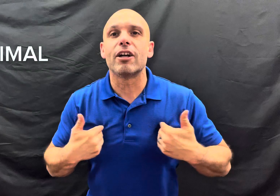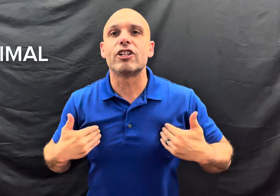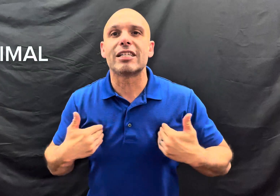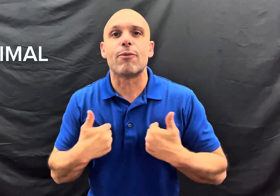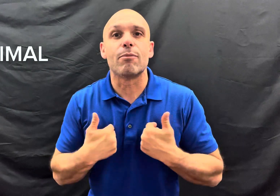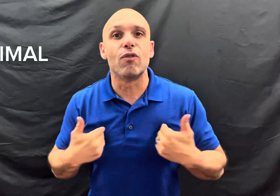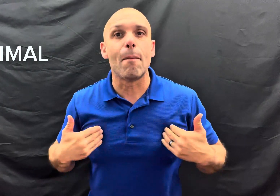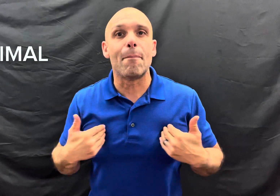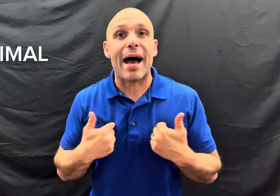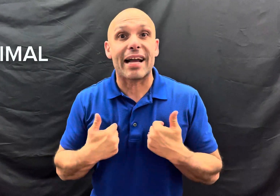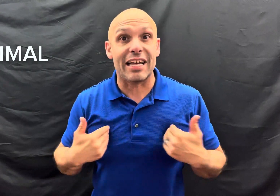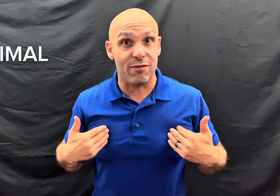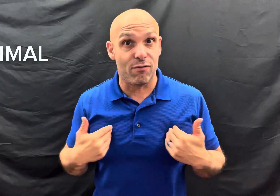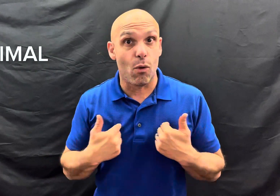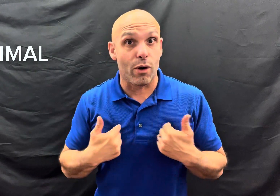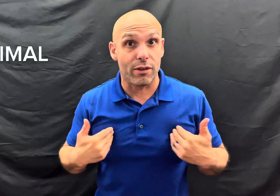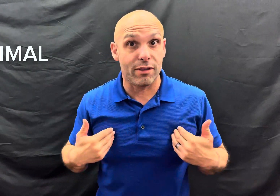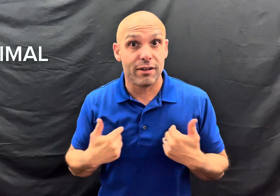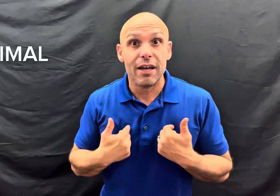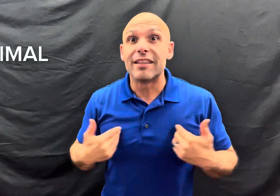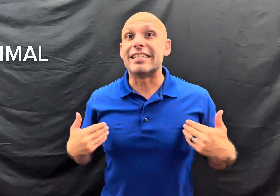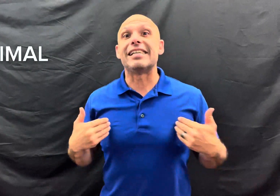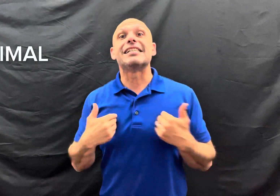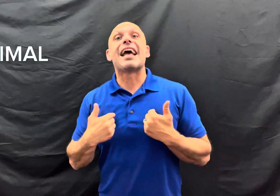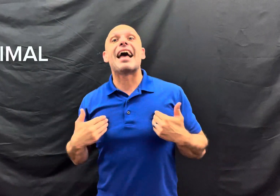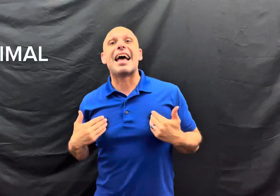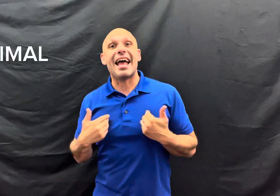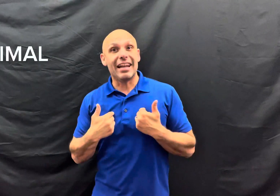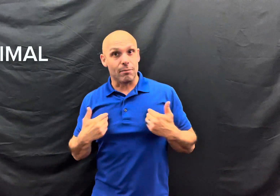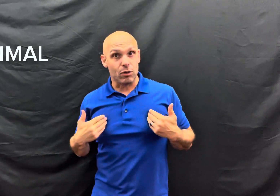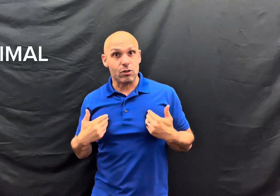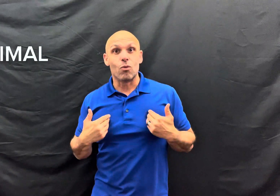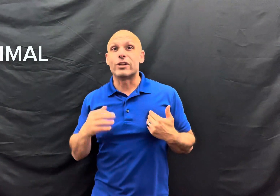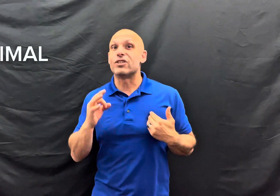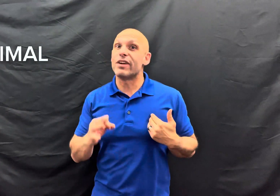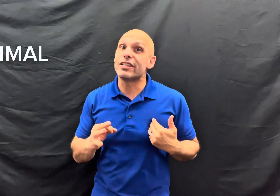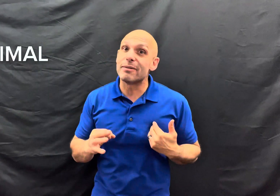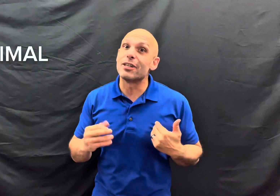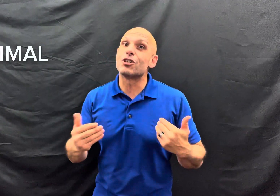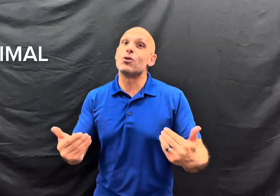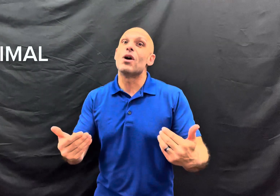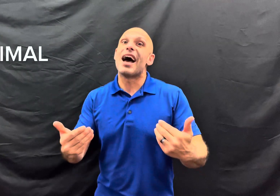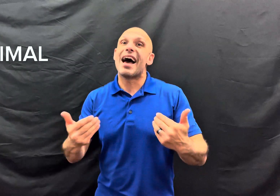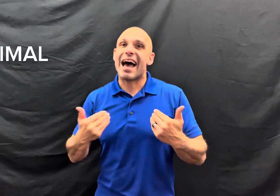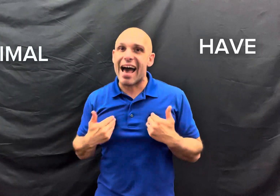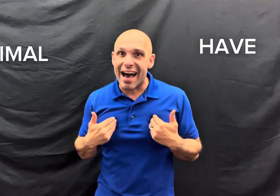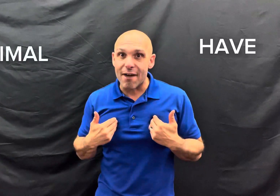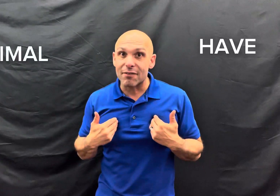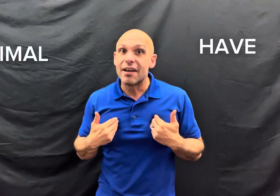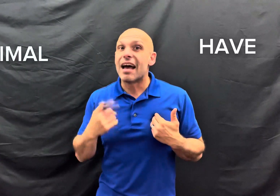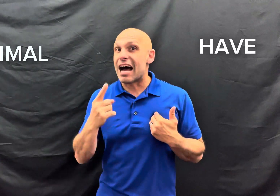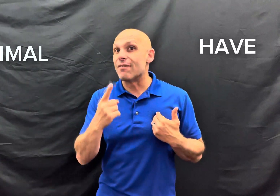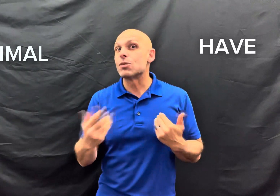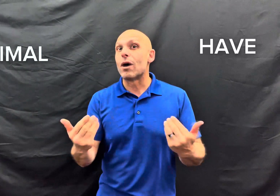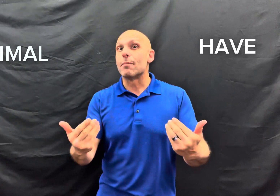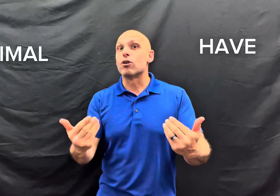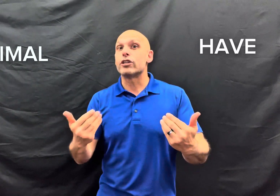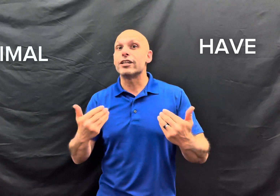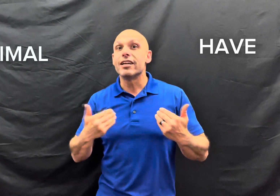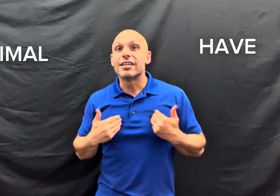chest and we move them back and forth. This is animals, which is very similar to have. Have is one motion,